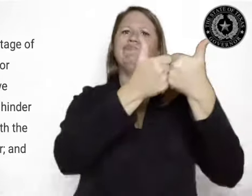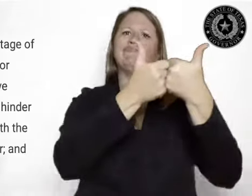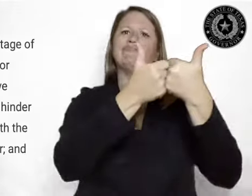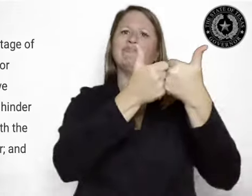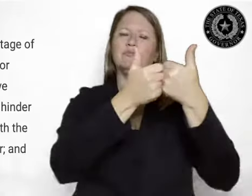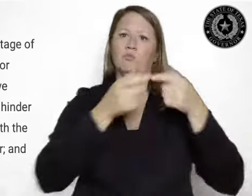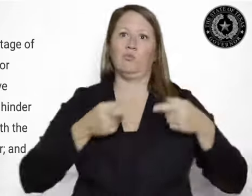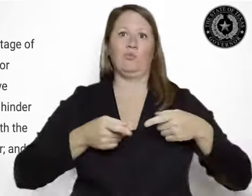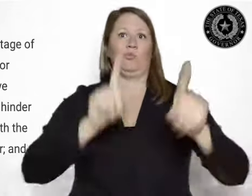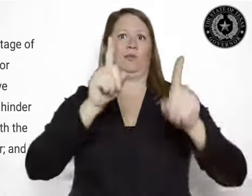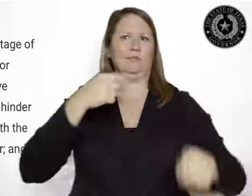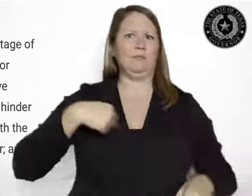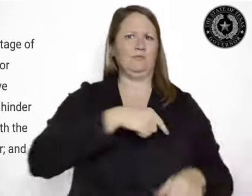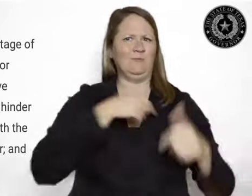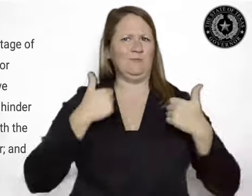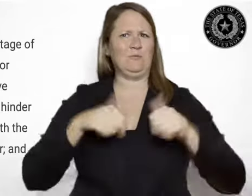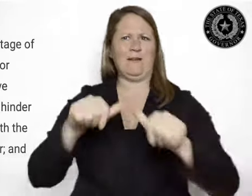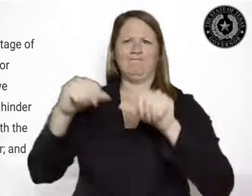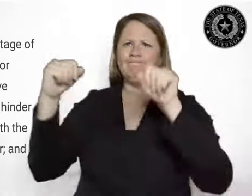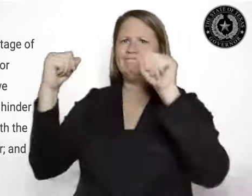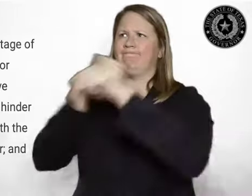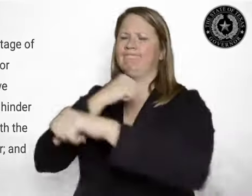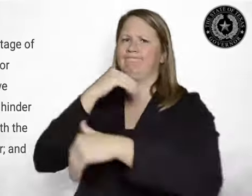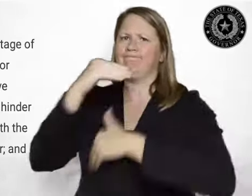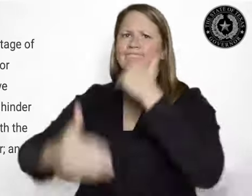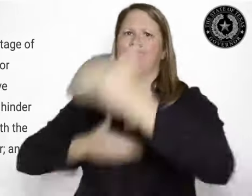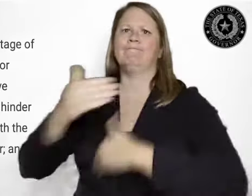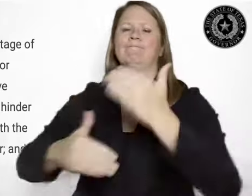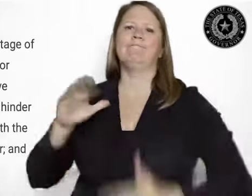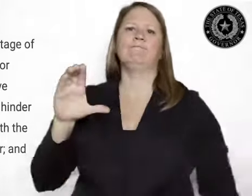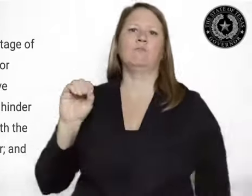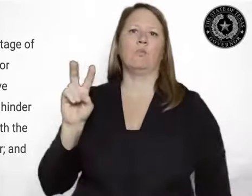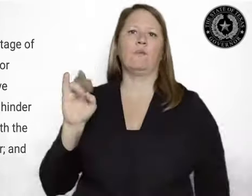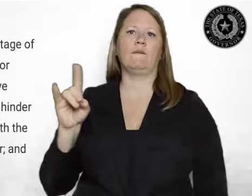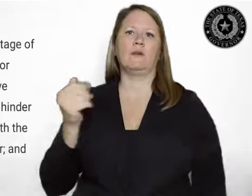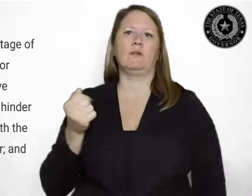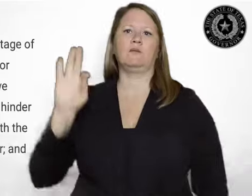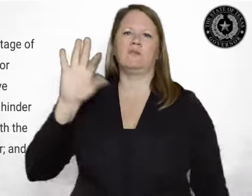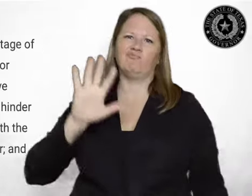the COVID-19 disaster, and